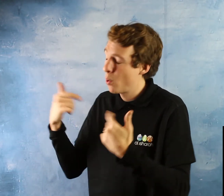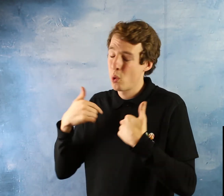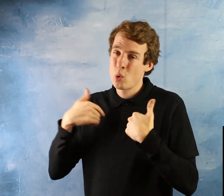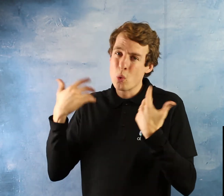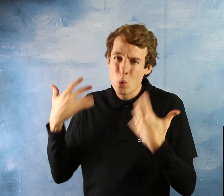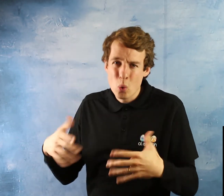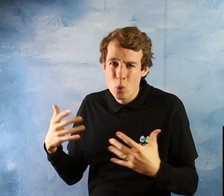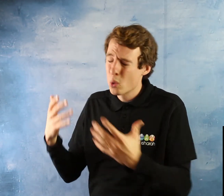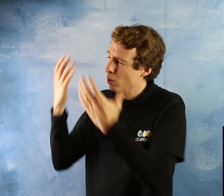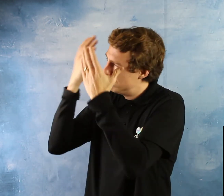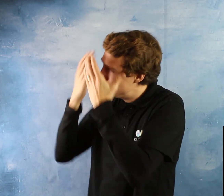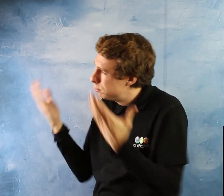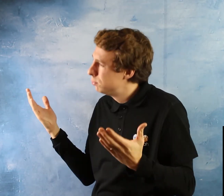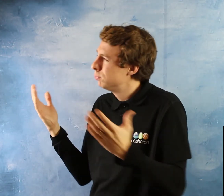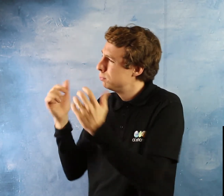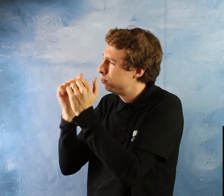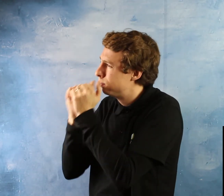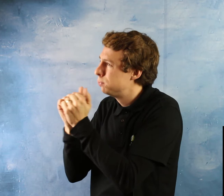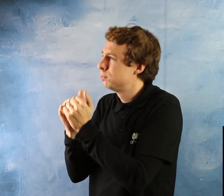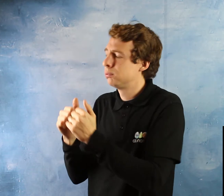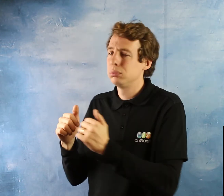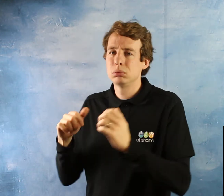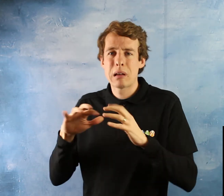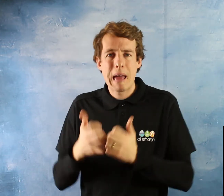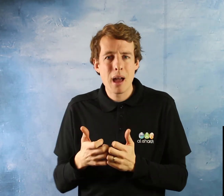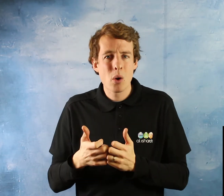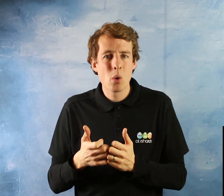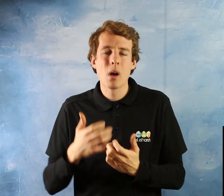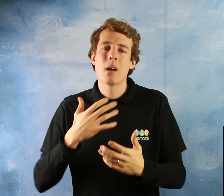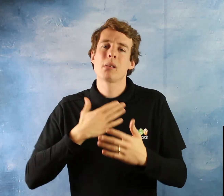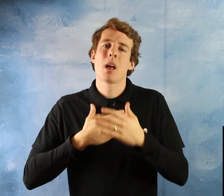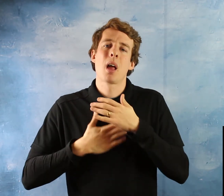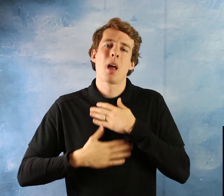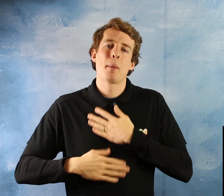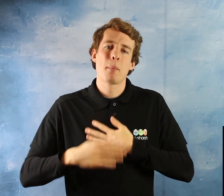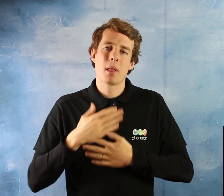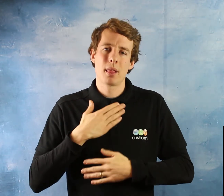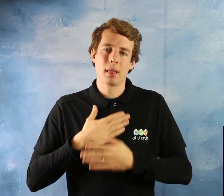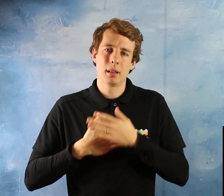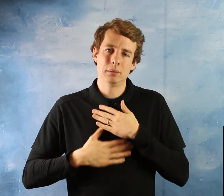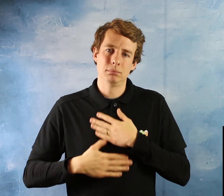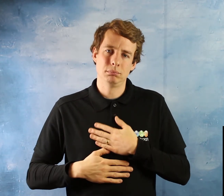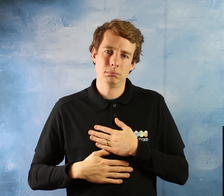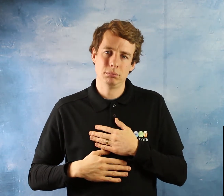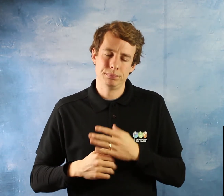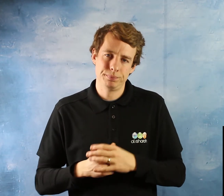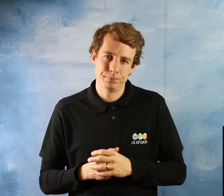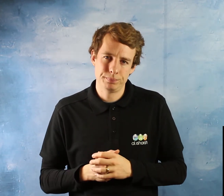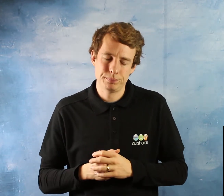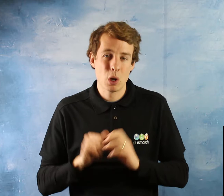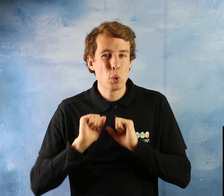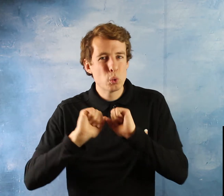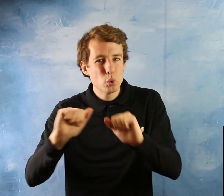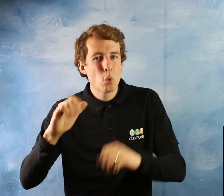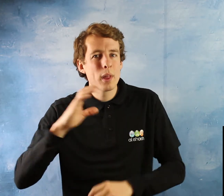So this is a beautiful character, an attitude, an